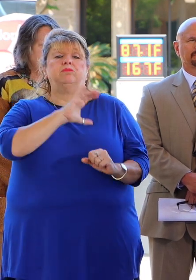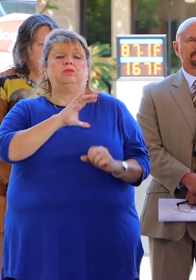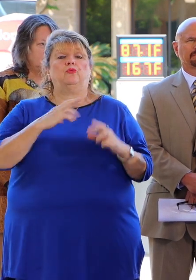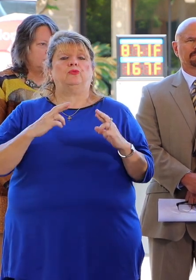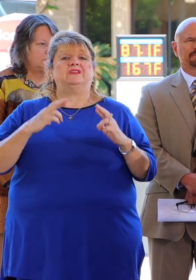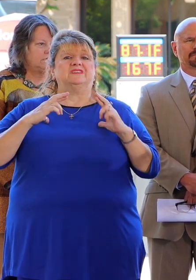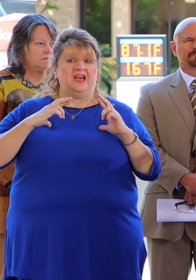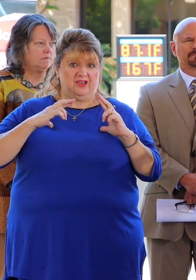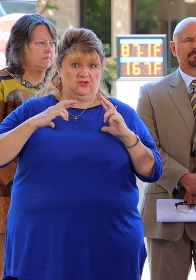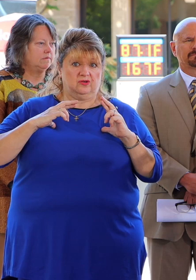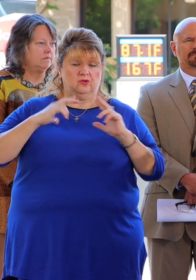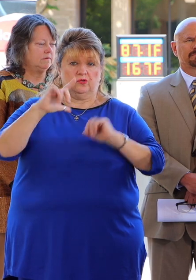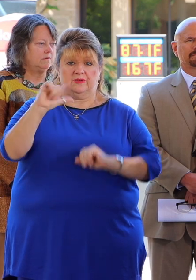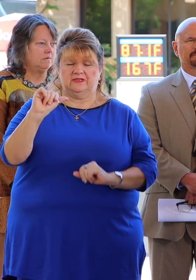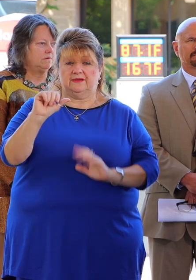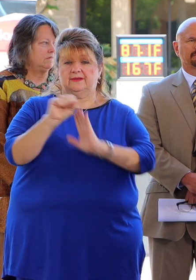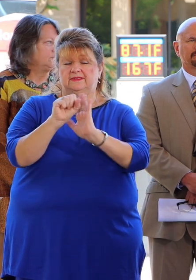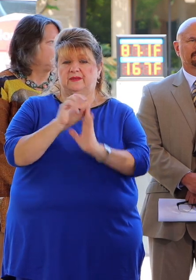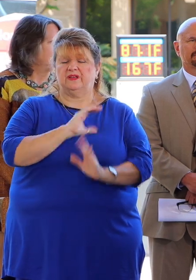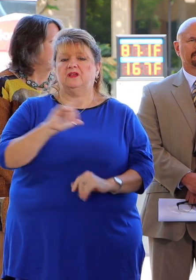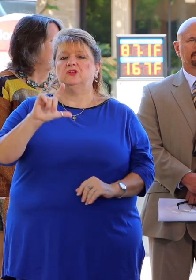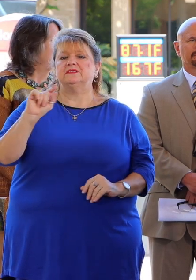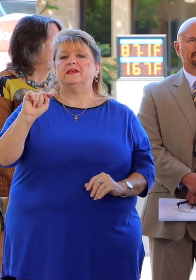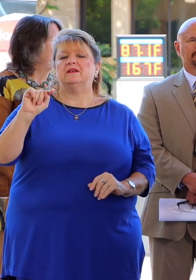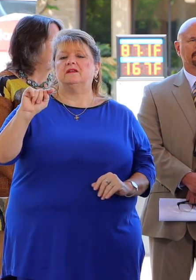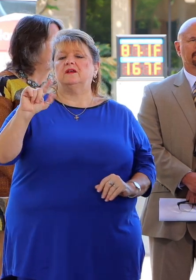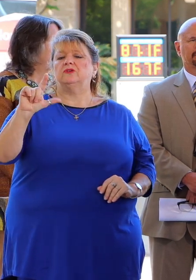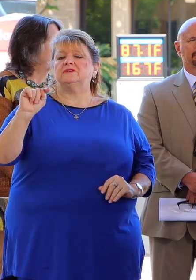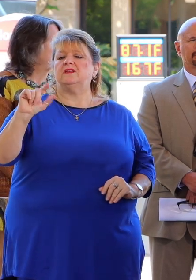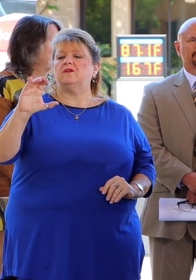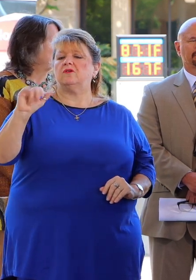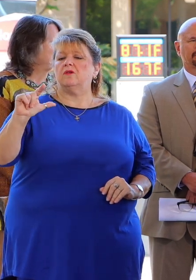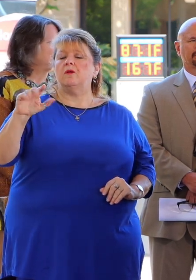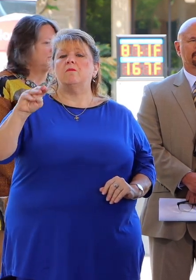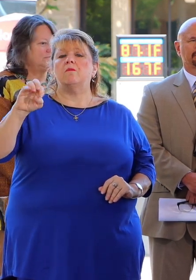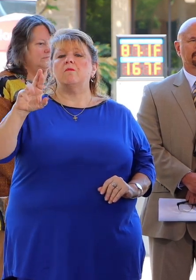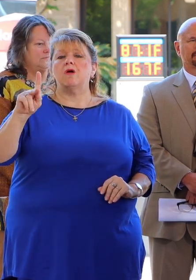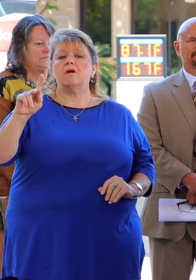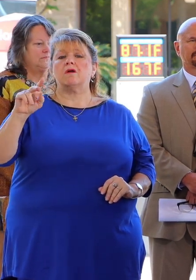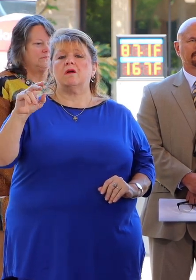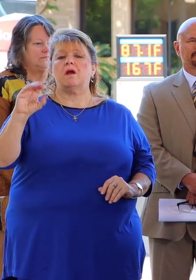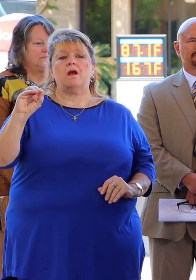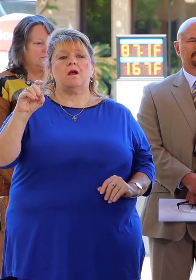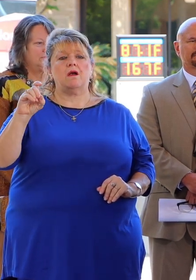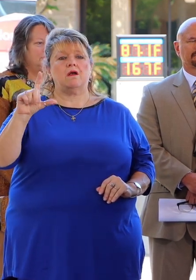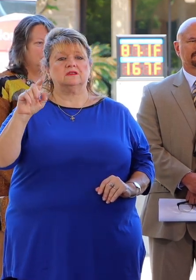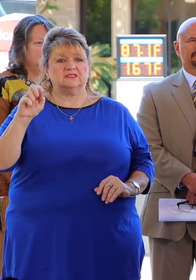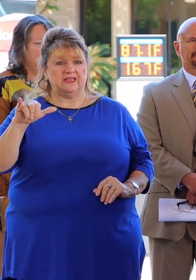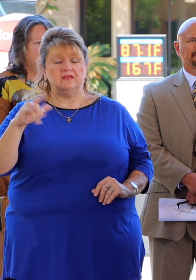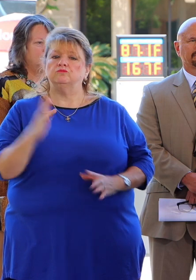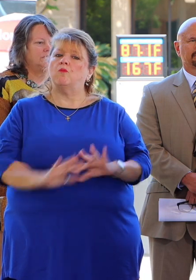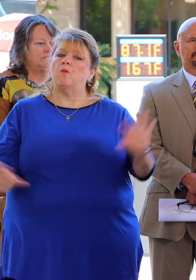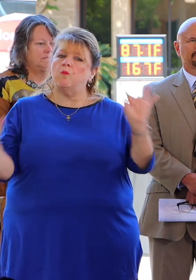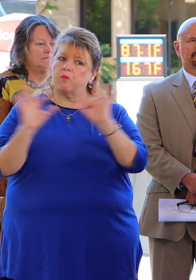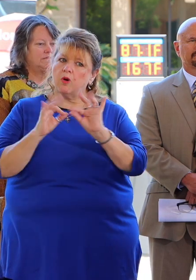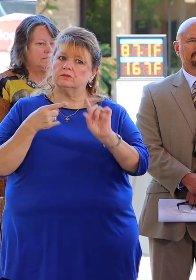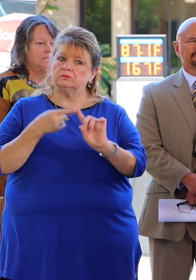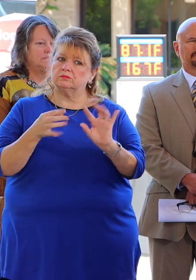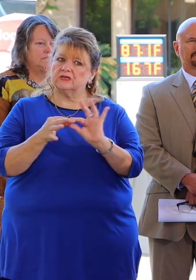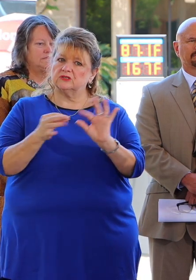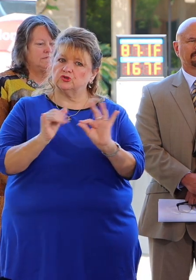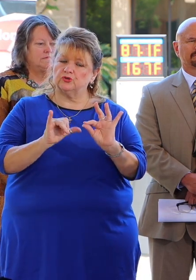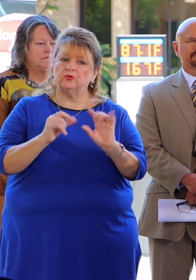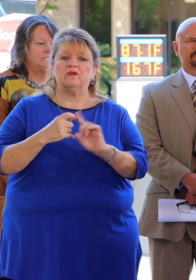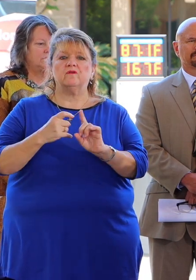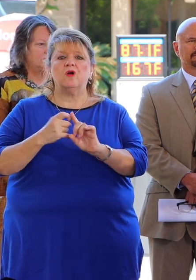Louisiana State Police Lieutenant Colonel Mark Oxley, and he has a very important message to share with you today from